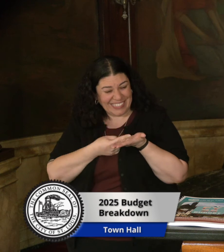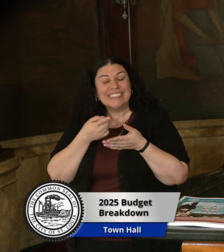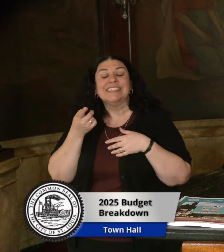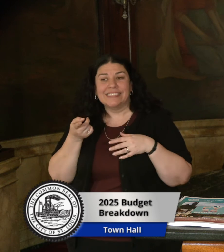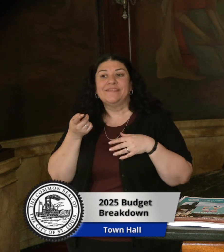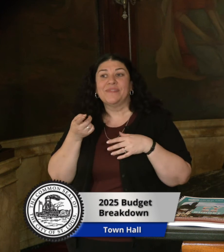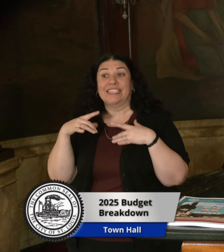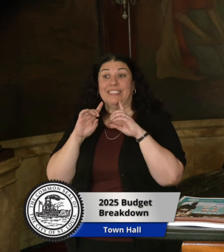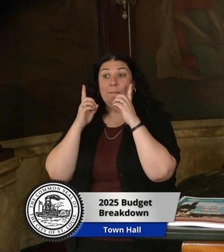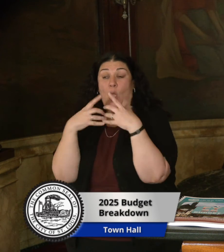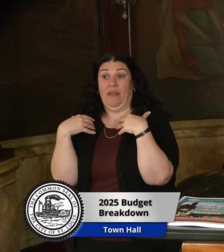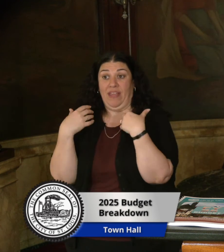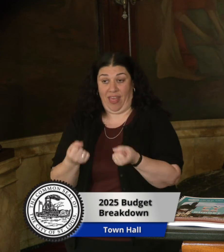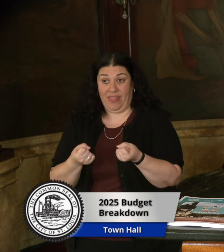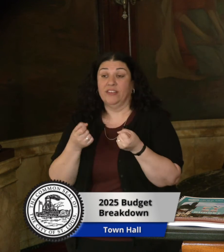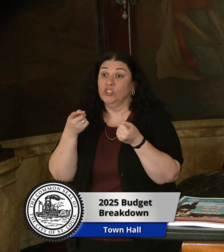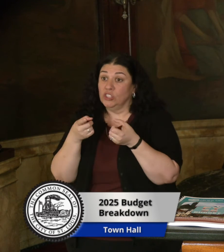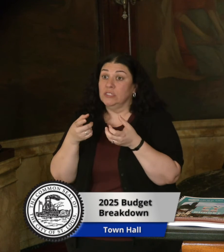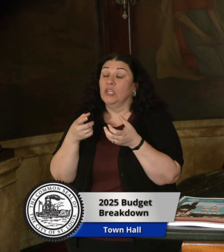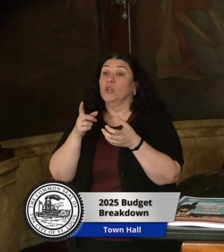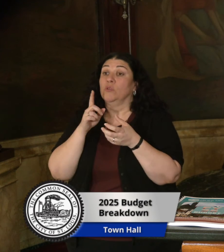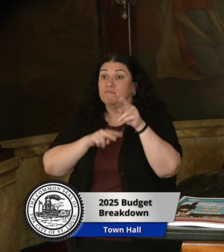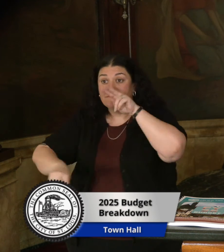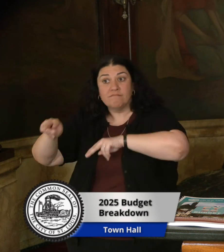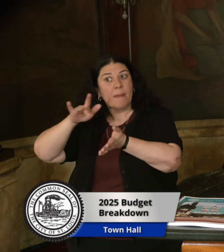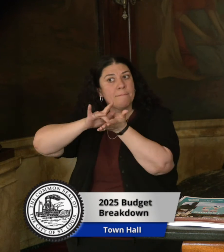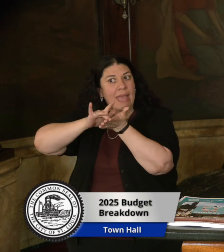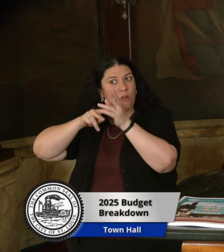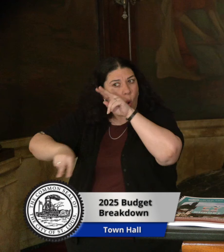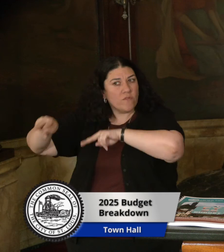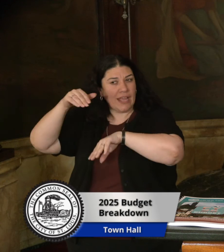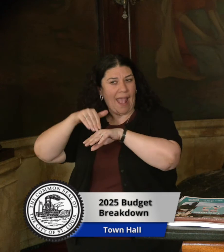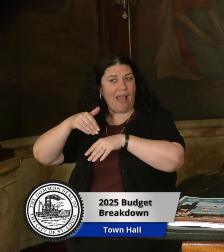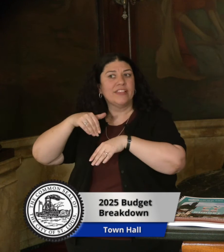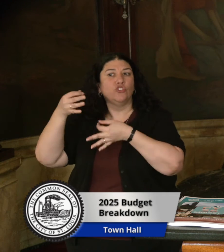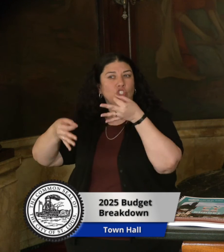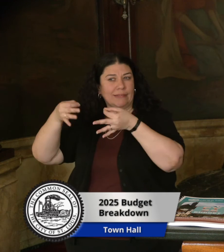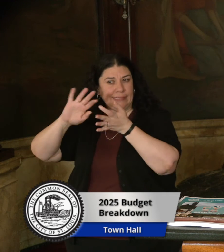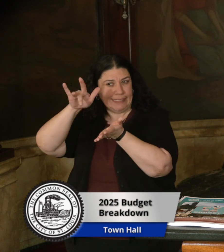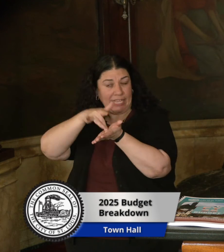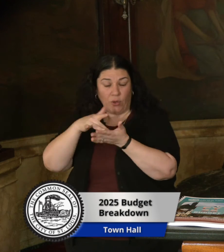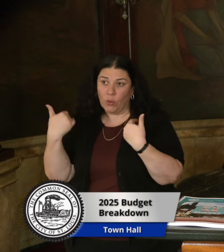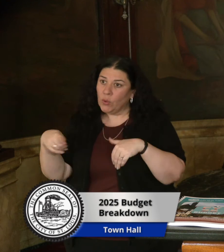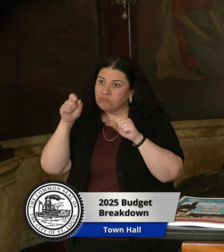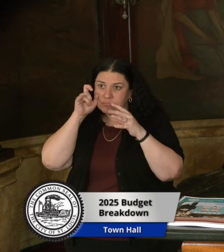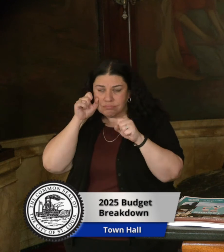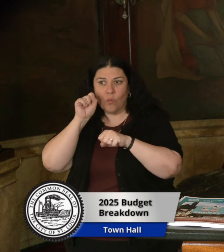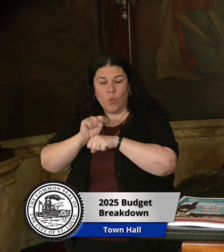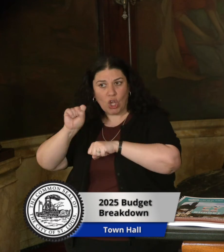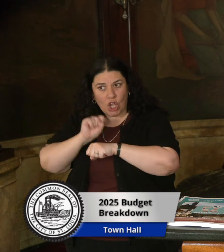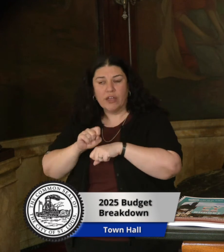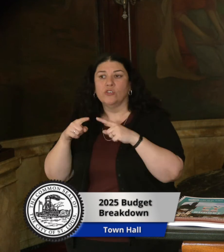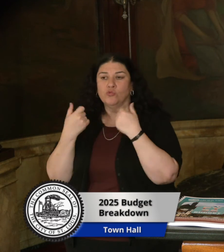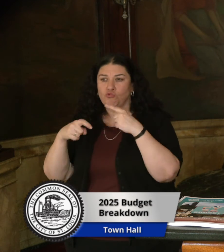of Health has been doing medical oversight at the Justice Center, and they've done outstanding work to stabilize the treatment